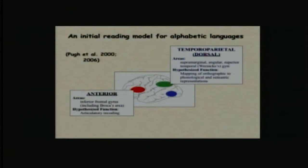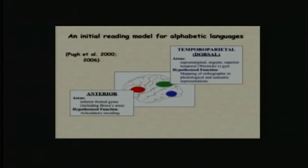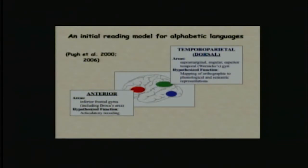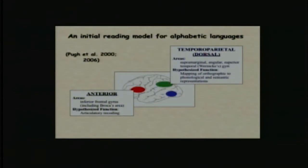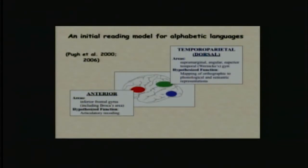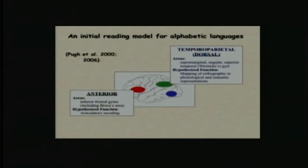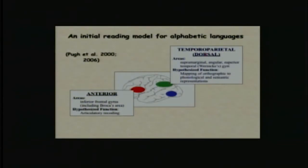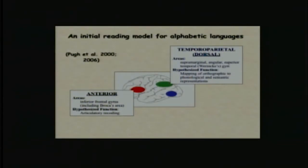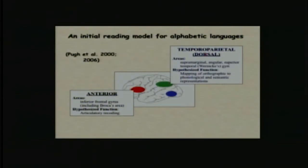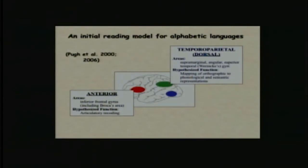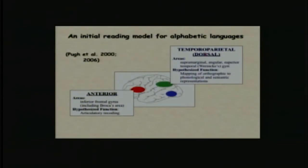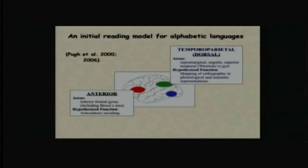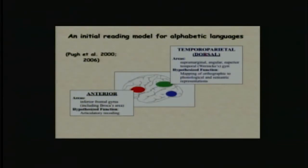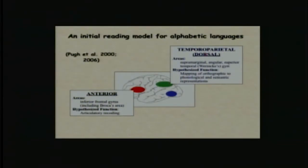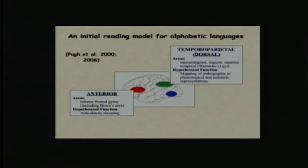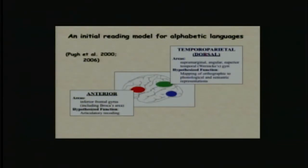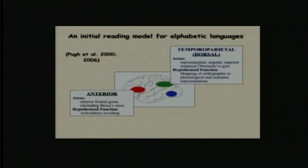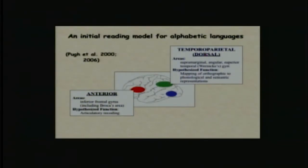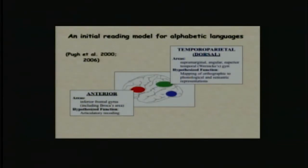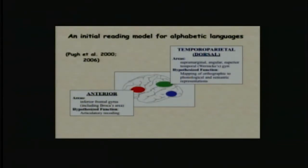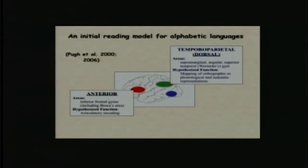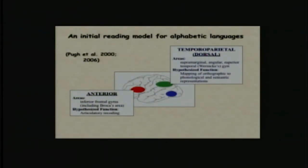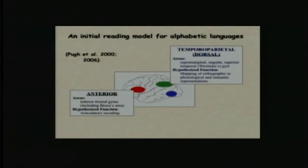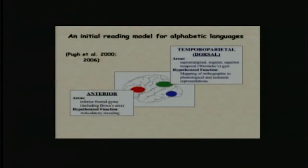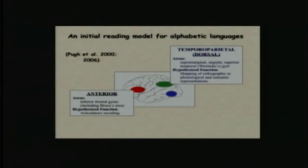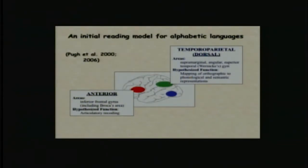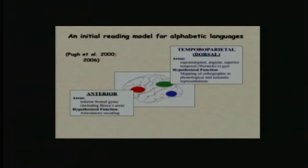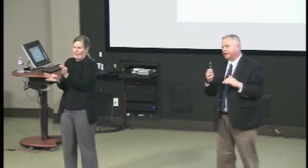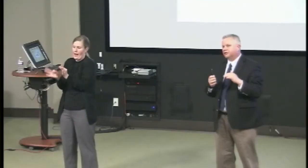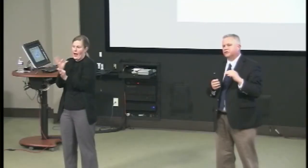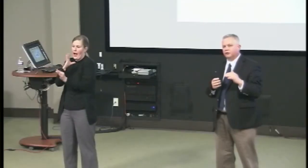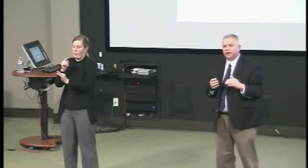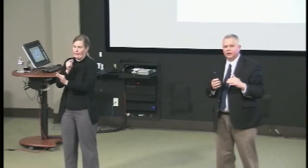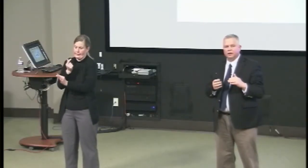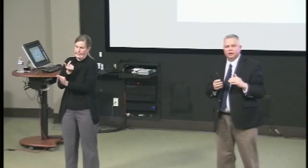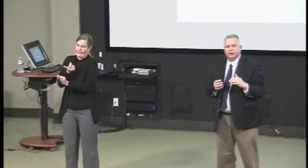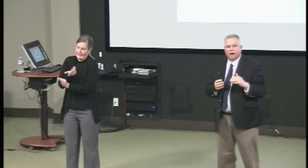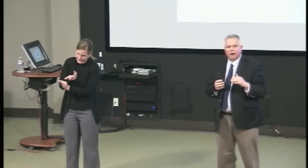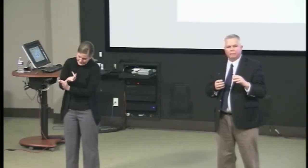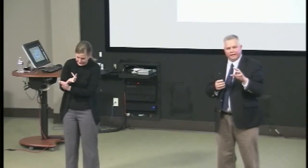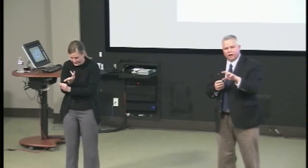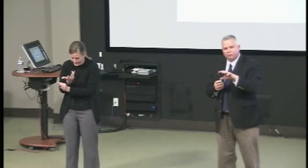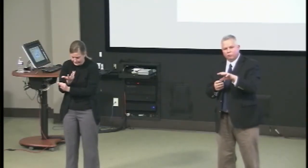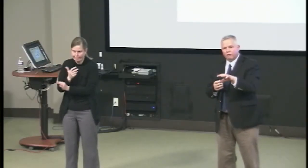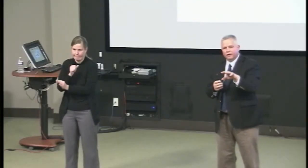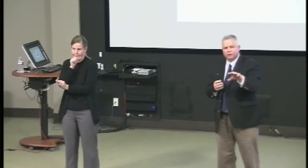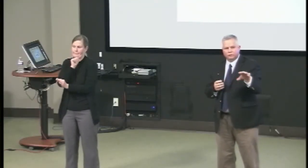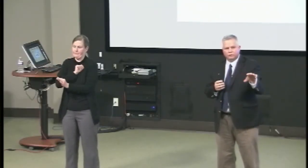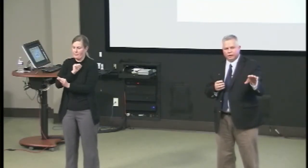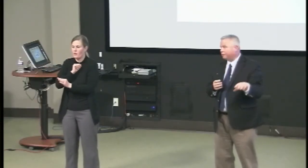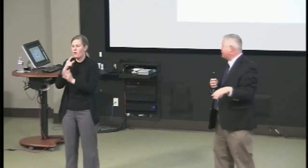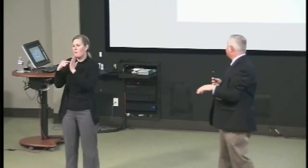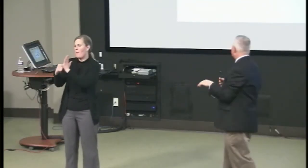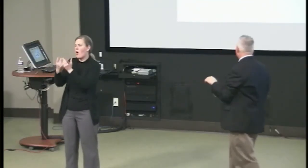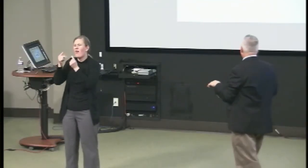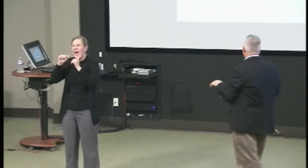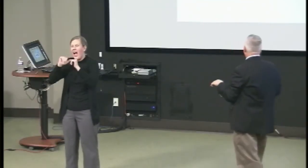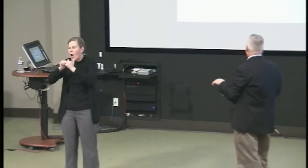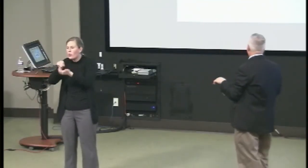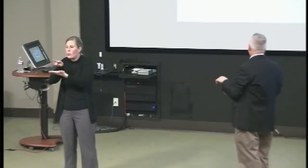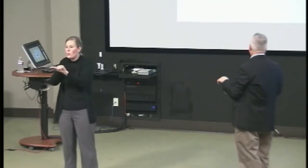and embarrassingly underspecified initial model of the reading circuit based on what we knew